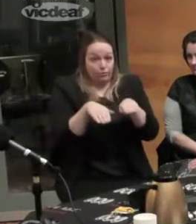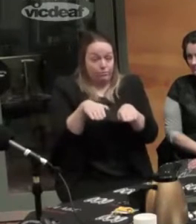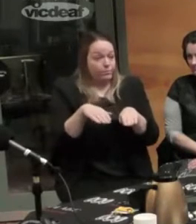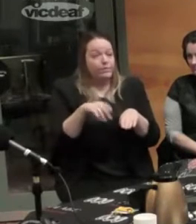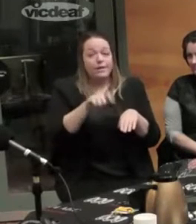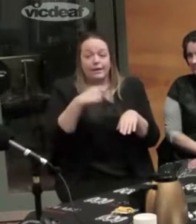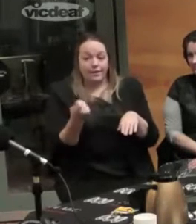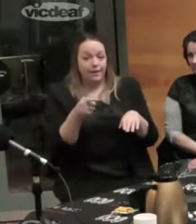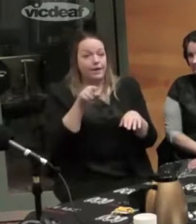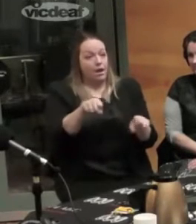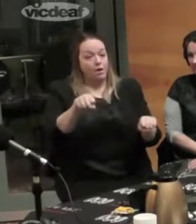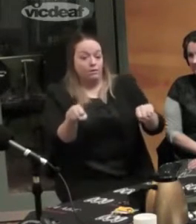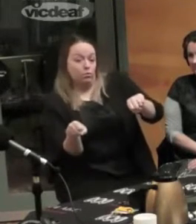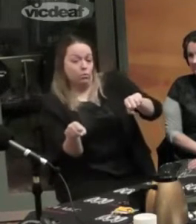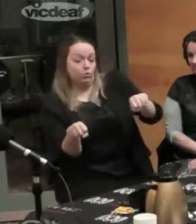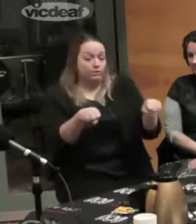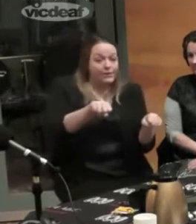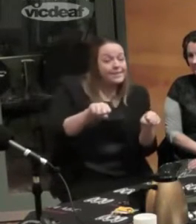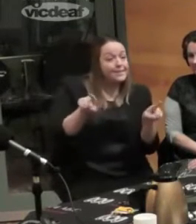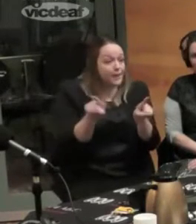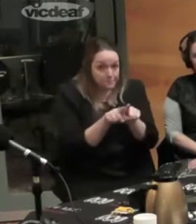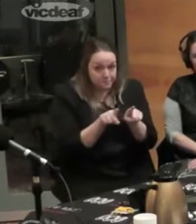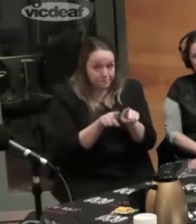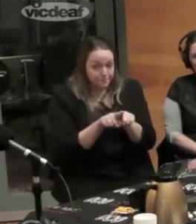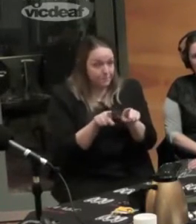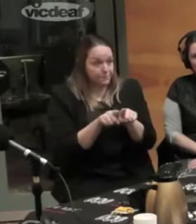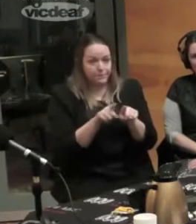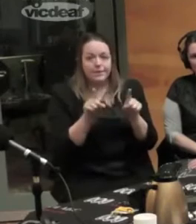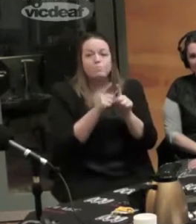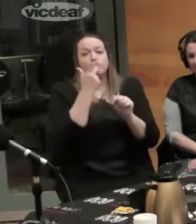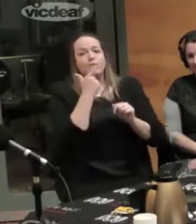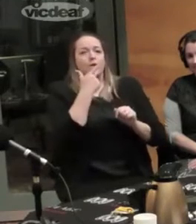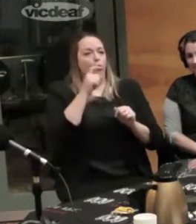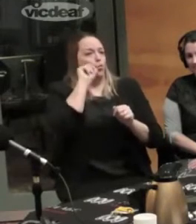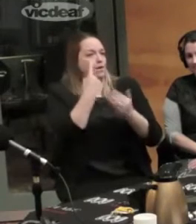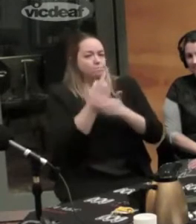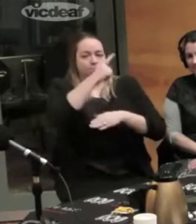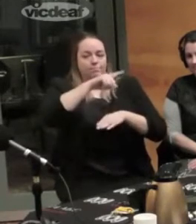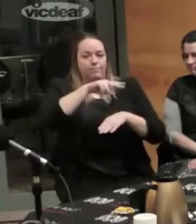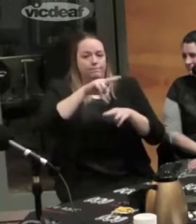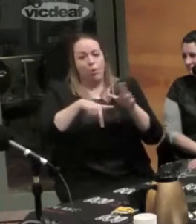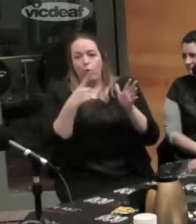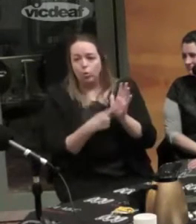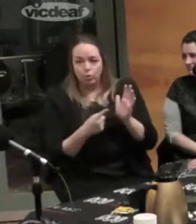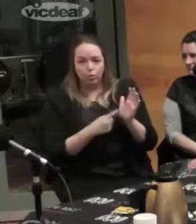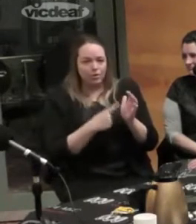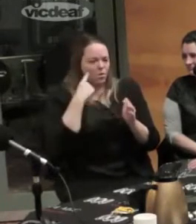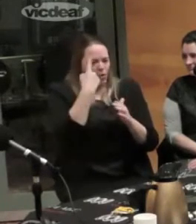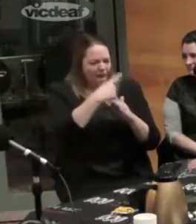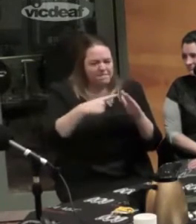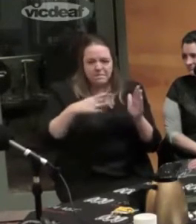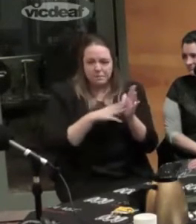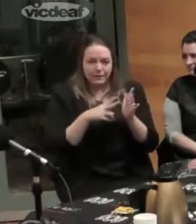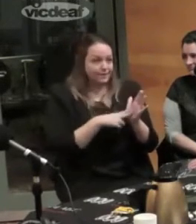them to fall either way and do the same thing, but this time they're simulate the fall. Simulate the fall. Right. I think you get about 1.5 minutes for that. Then